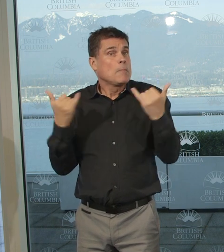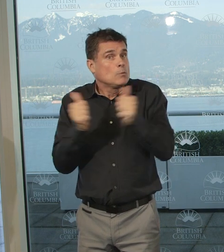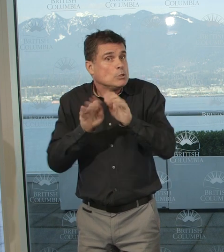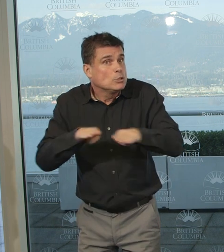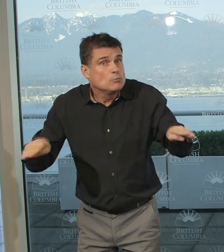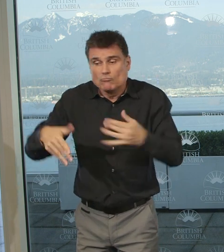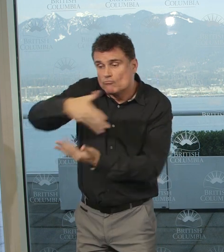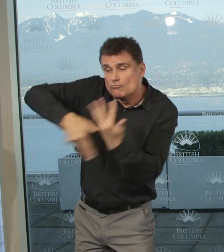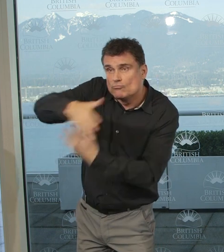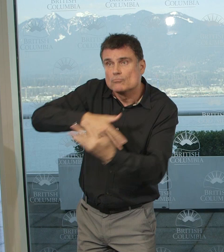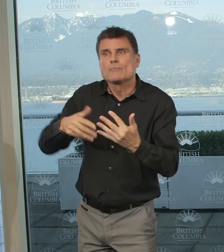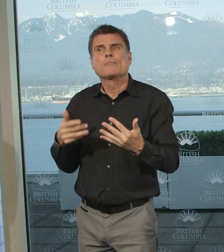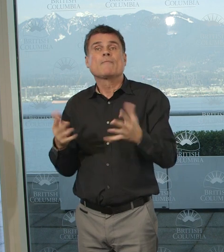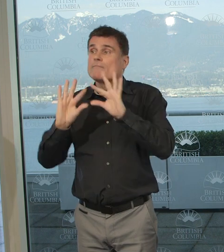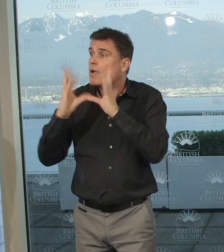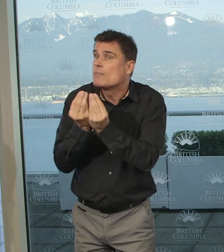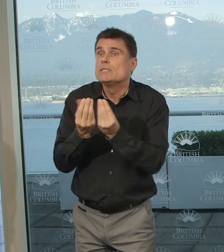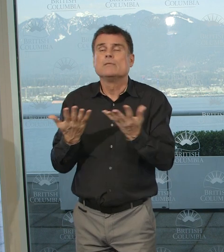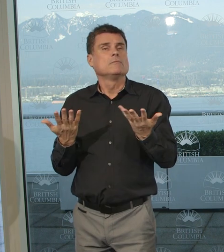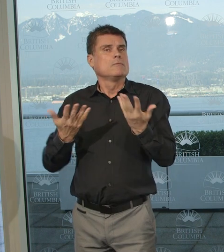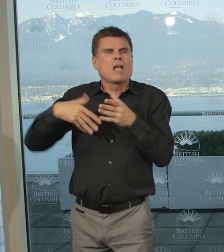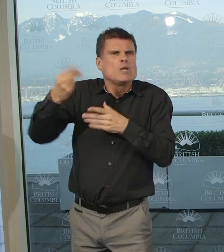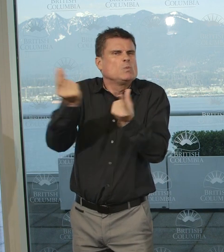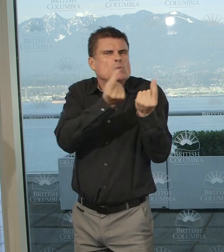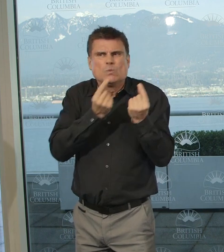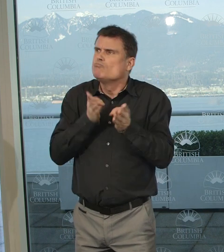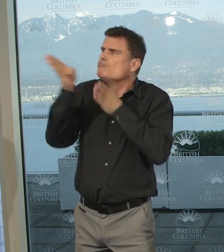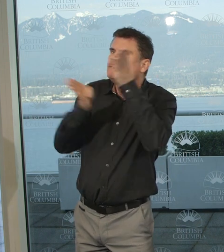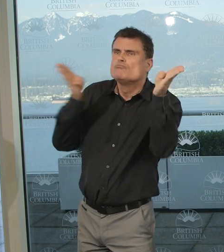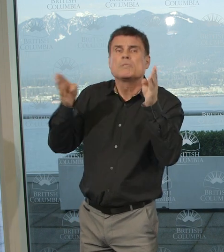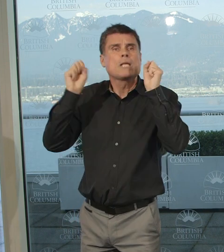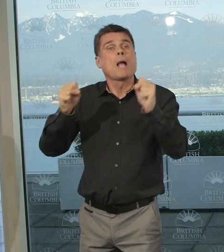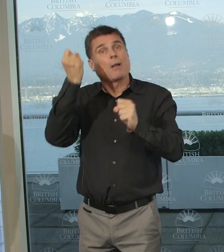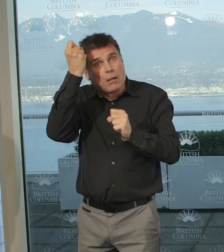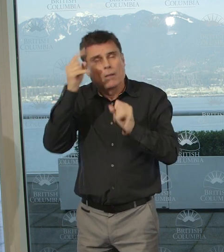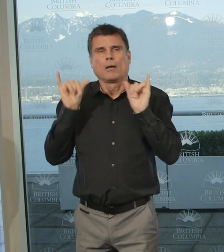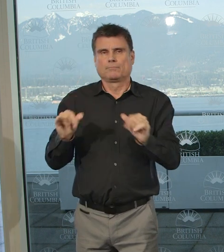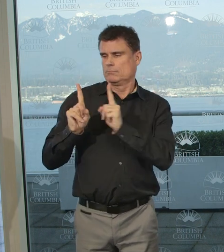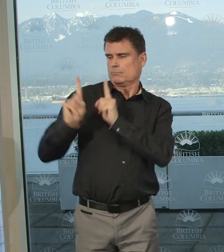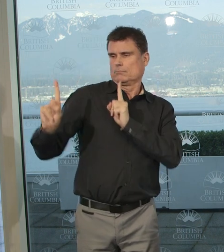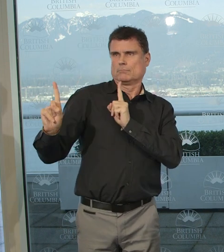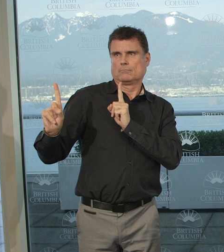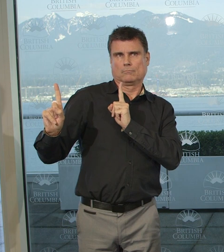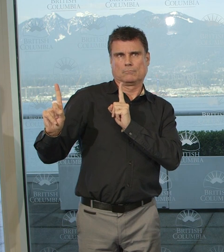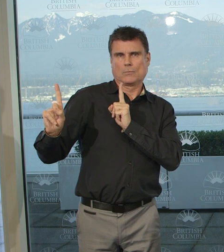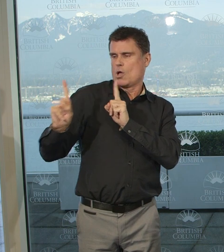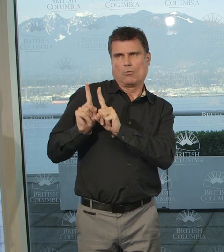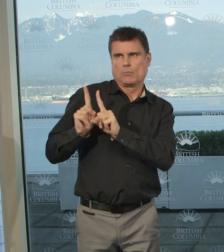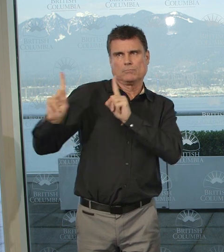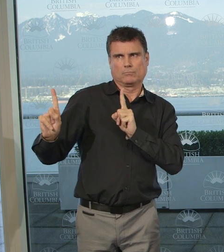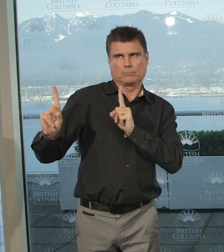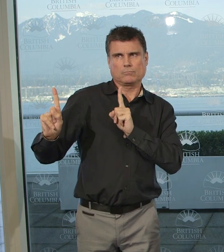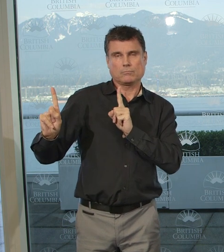a family, together, and maintain your distance from others when you're outside as well. And inside, of course, there are many